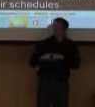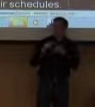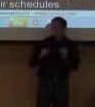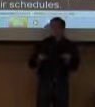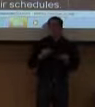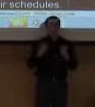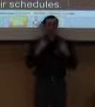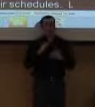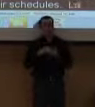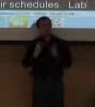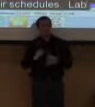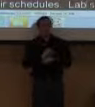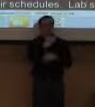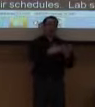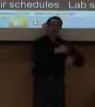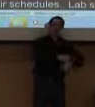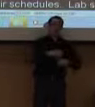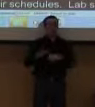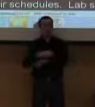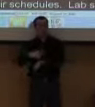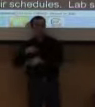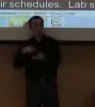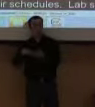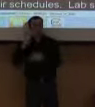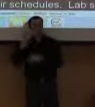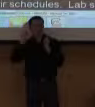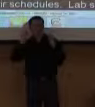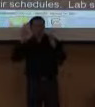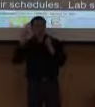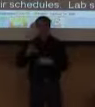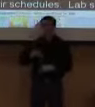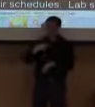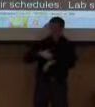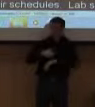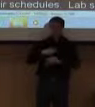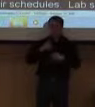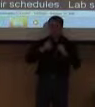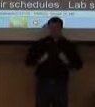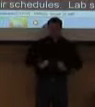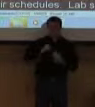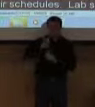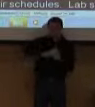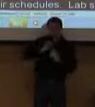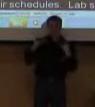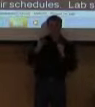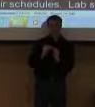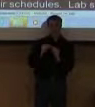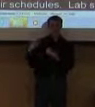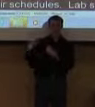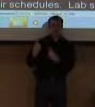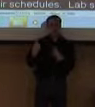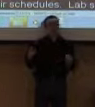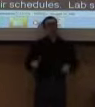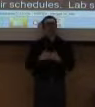are working either part or full-time to help pay for their studies. So finding time physically one-on-one to meet can and has been a real